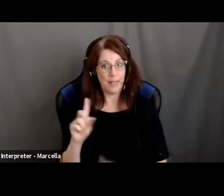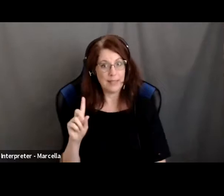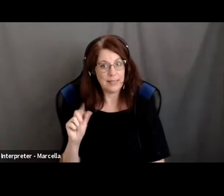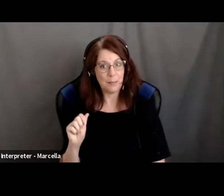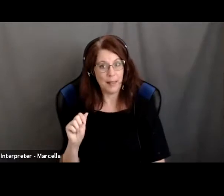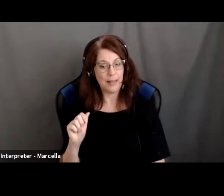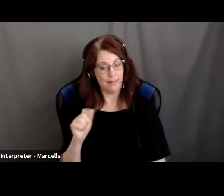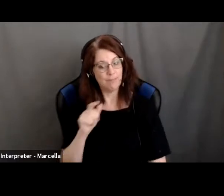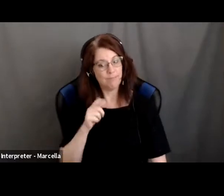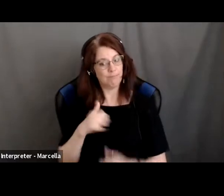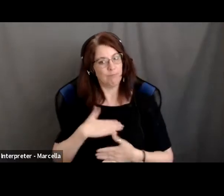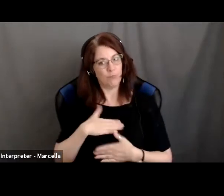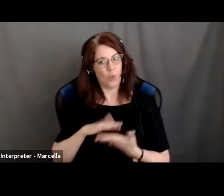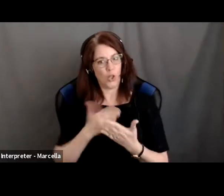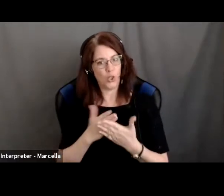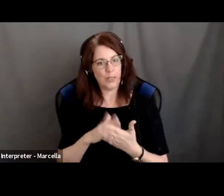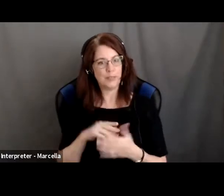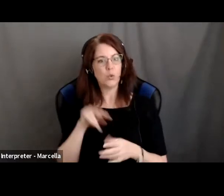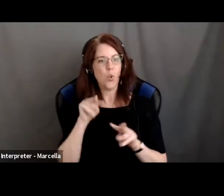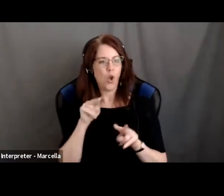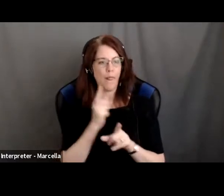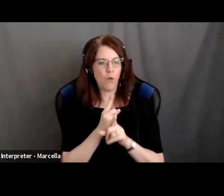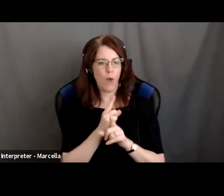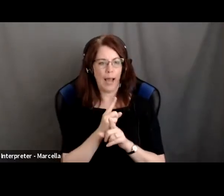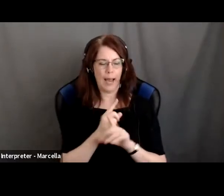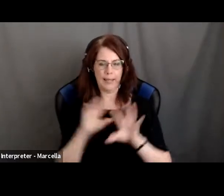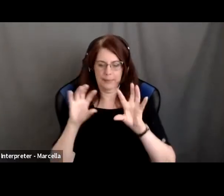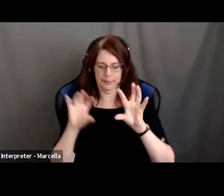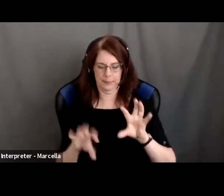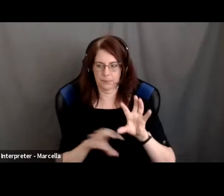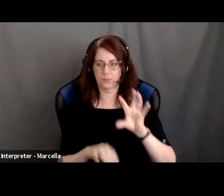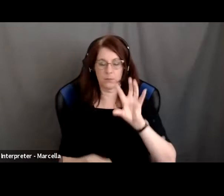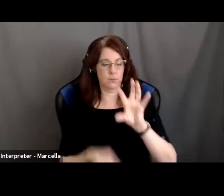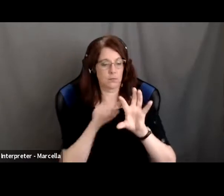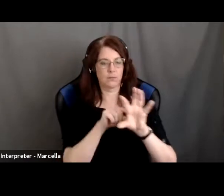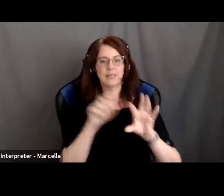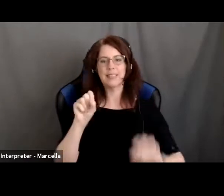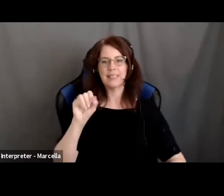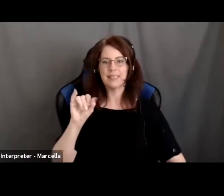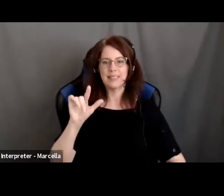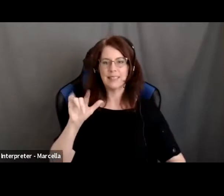cook. So looking at the right solution in the upper left, we've got silicone